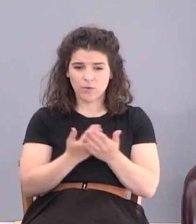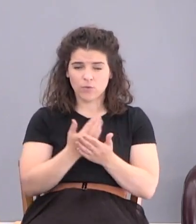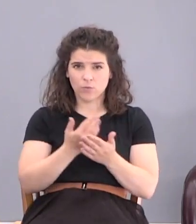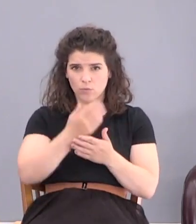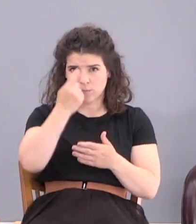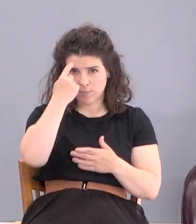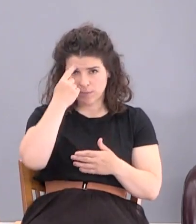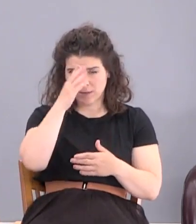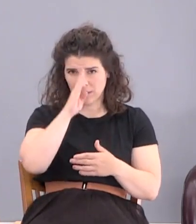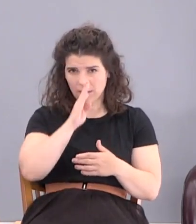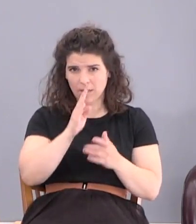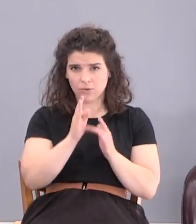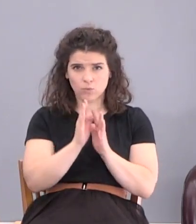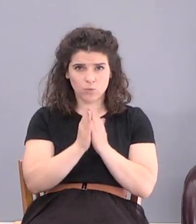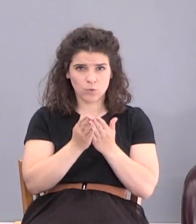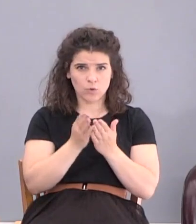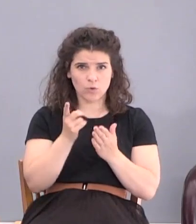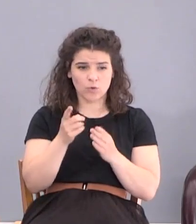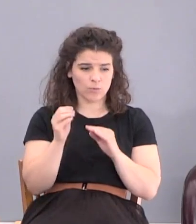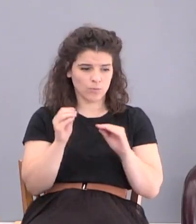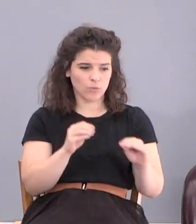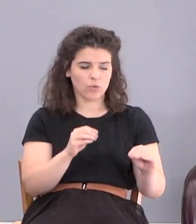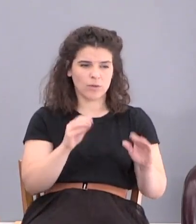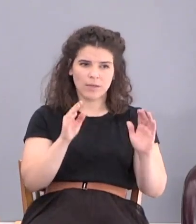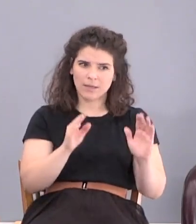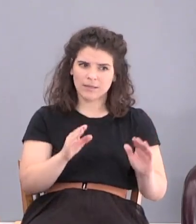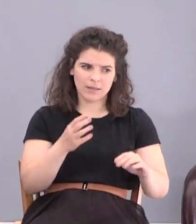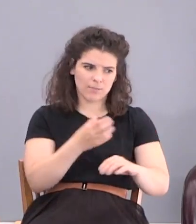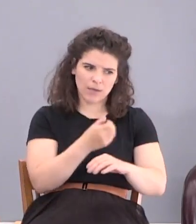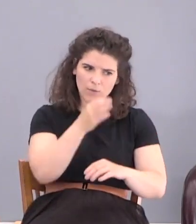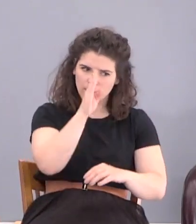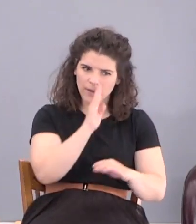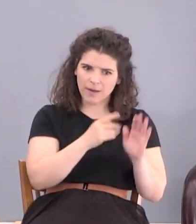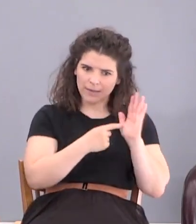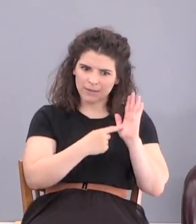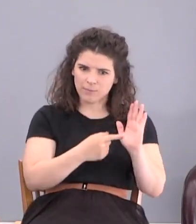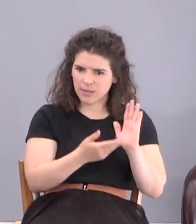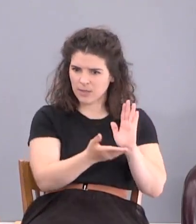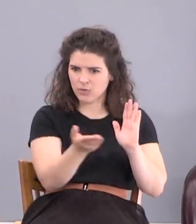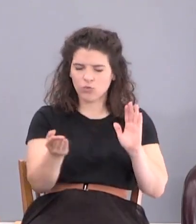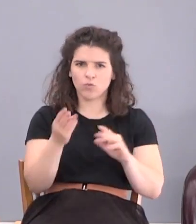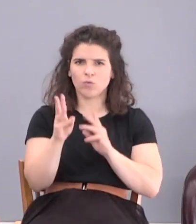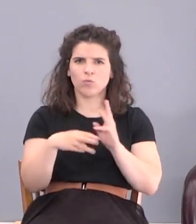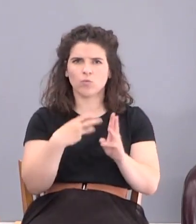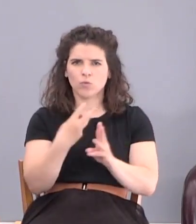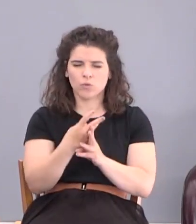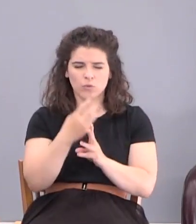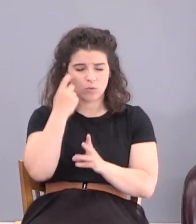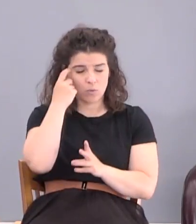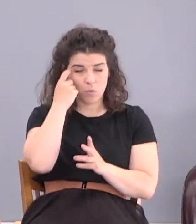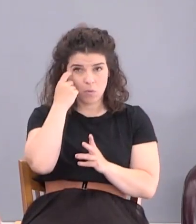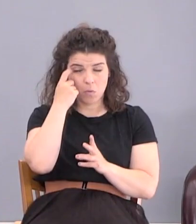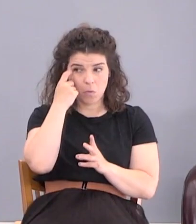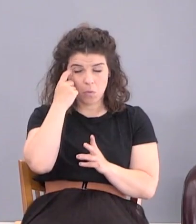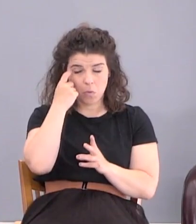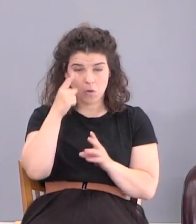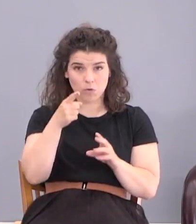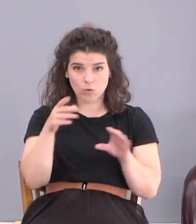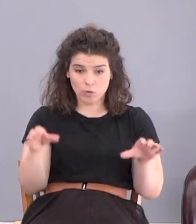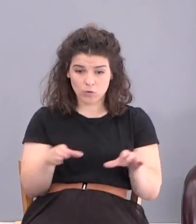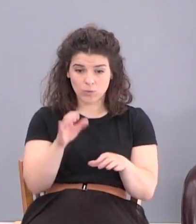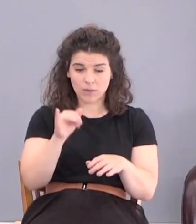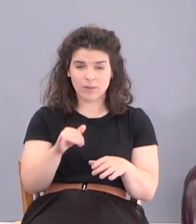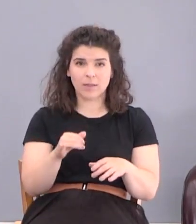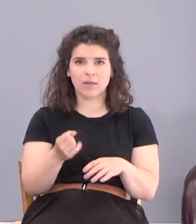word, you're putting that excellency of the power of God on display to the world. And you're doing that in light